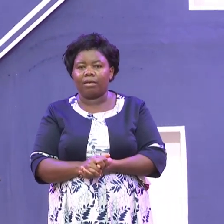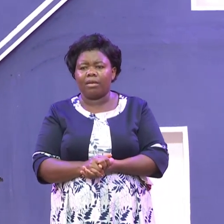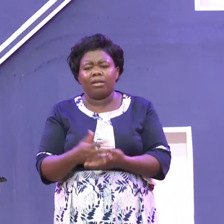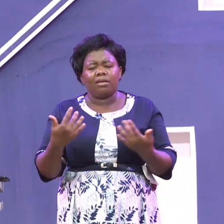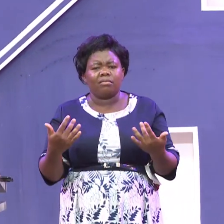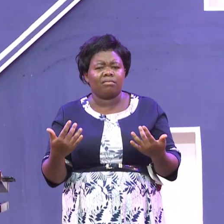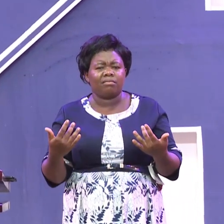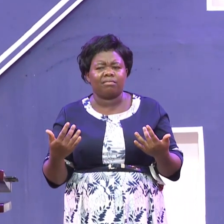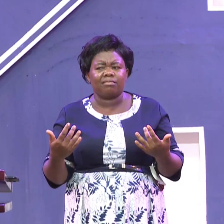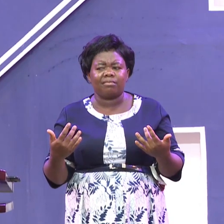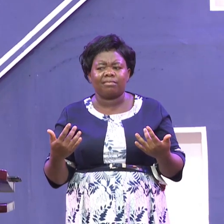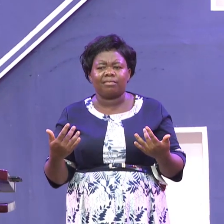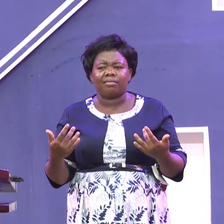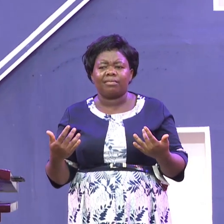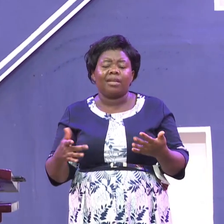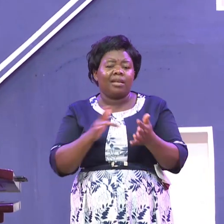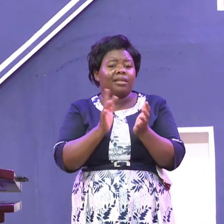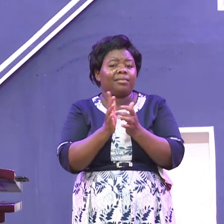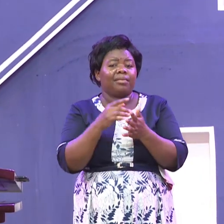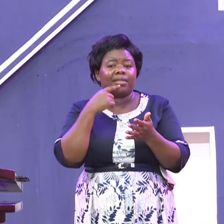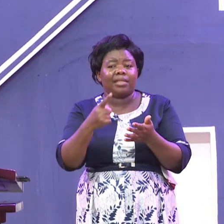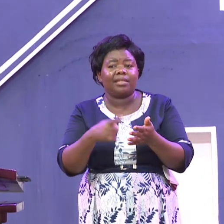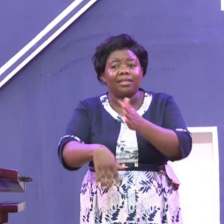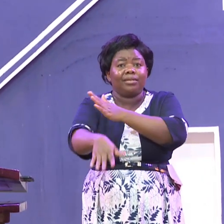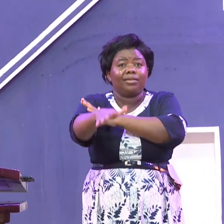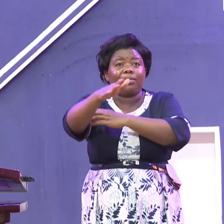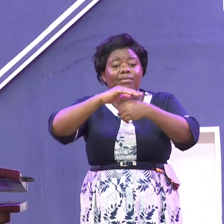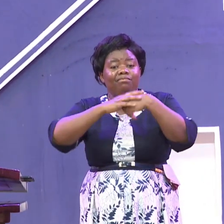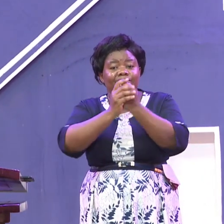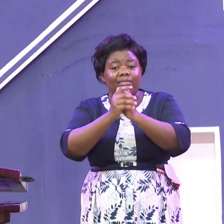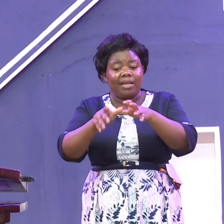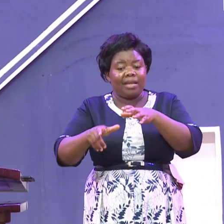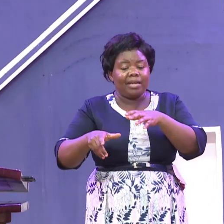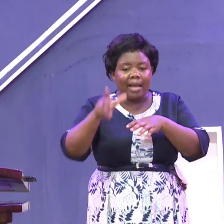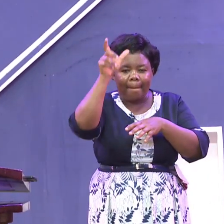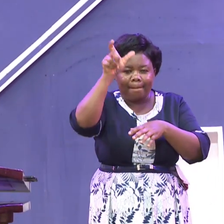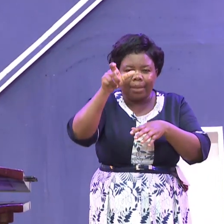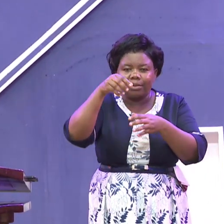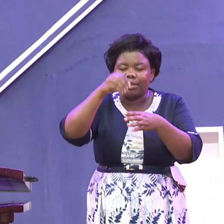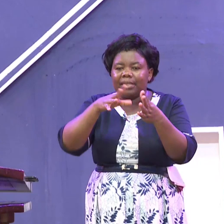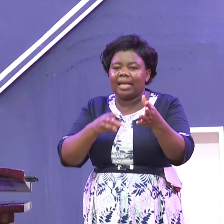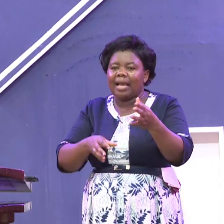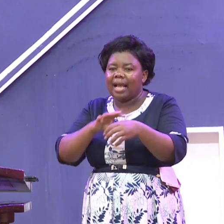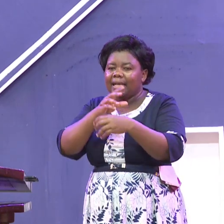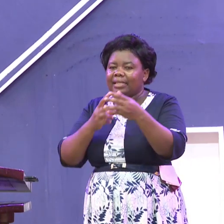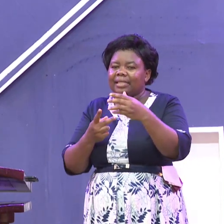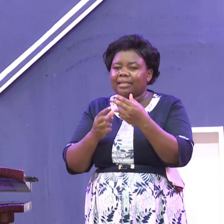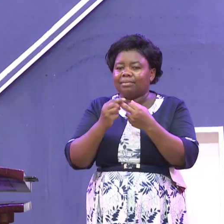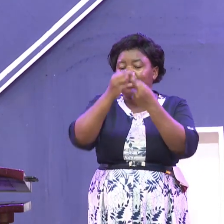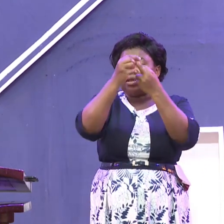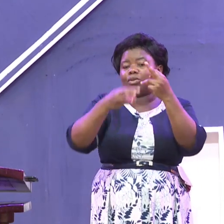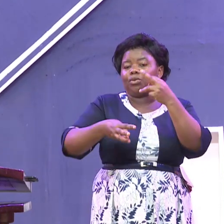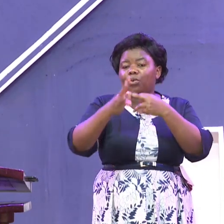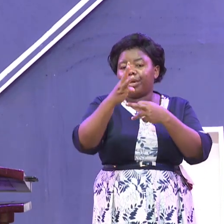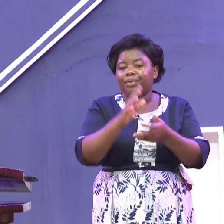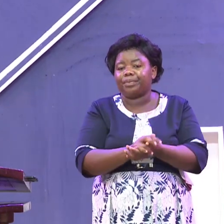Kati Bible kyevegamba nti Katonda yatonda omuntu mu ngeri ensukkulumu. That is why the Bible tells us